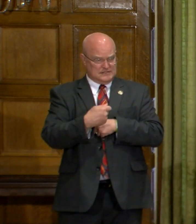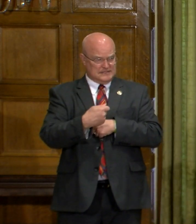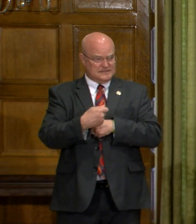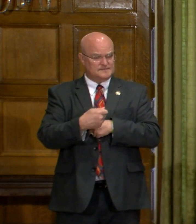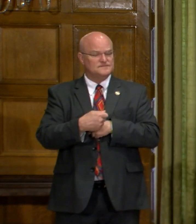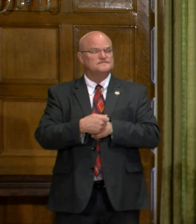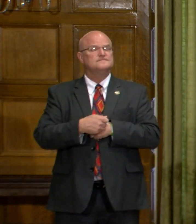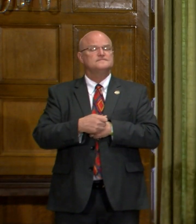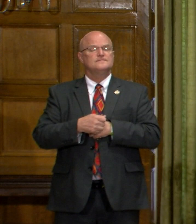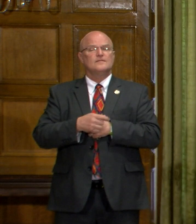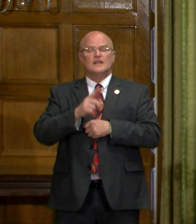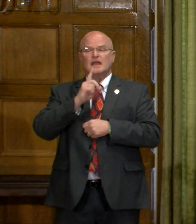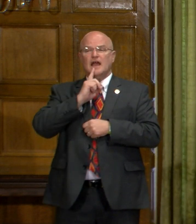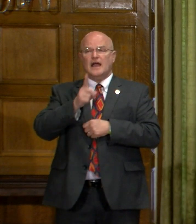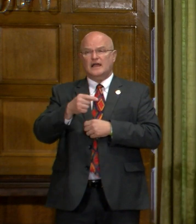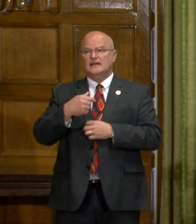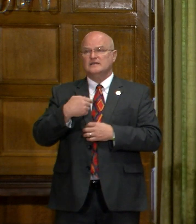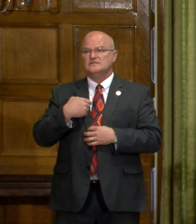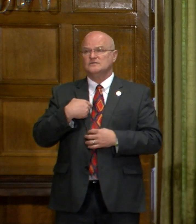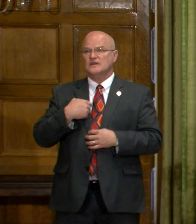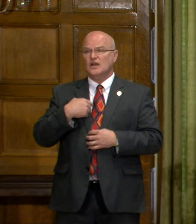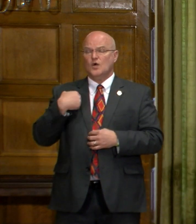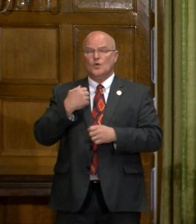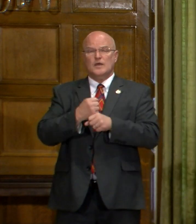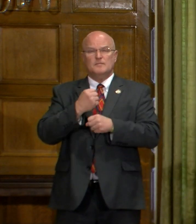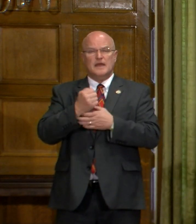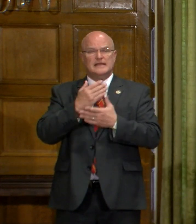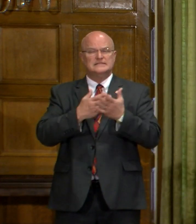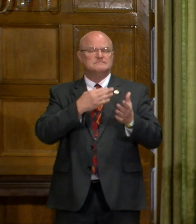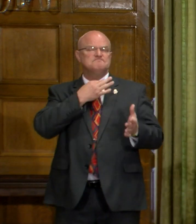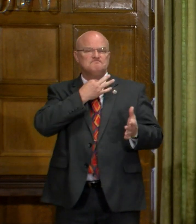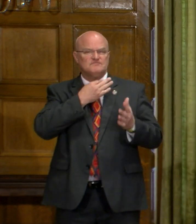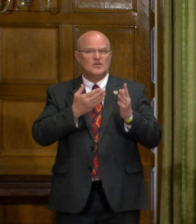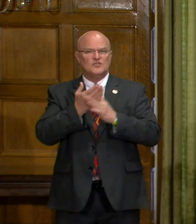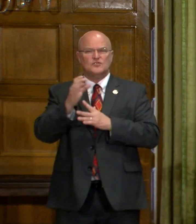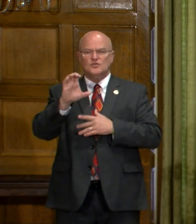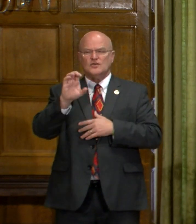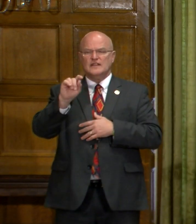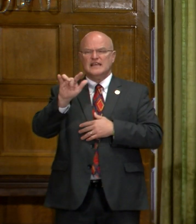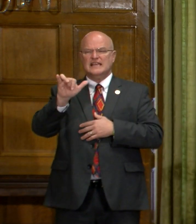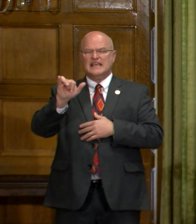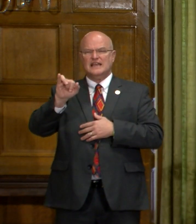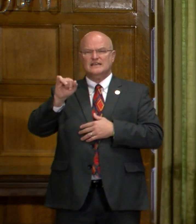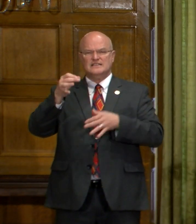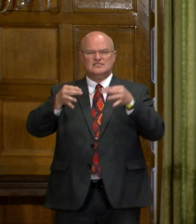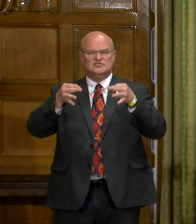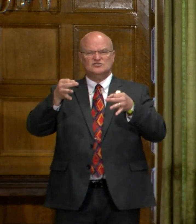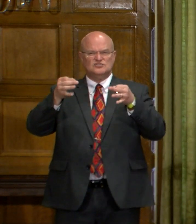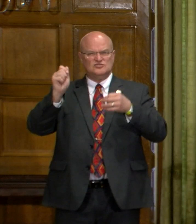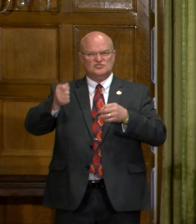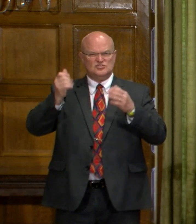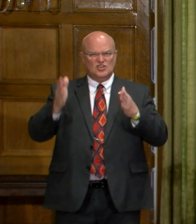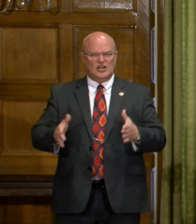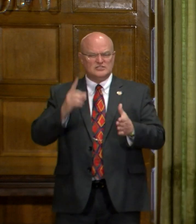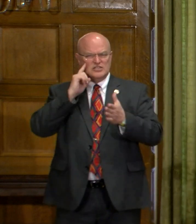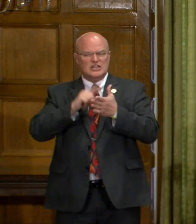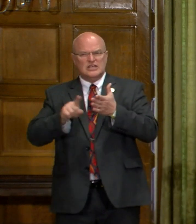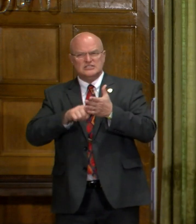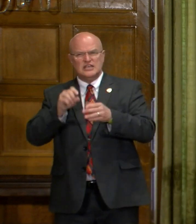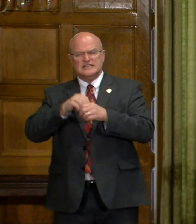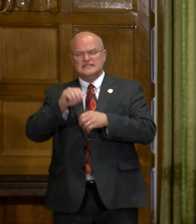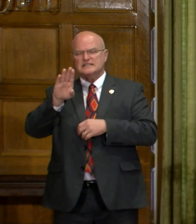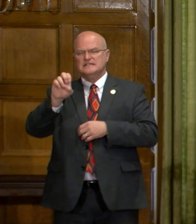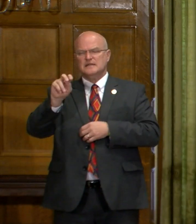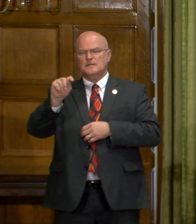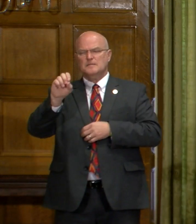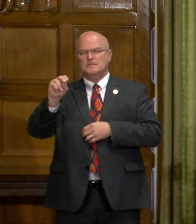courses, actually we made some inquiry through the county judge, and he checked on some of the golf courses there in Benton